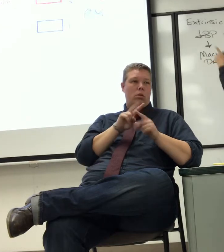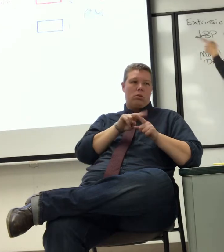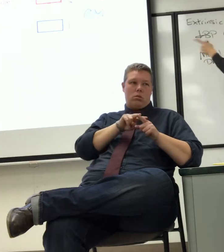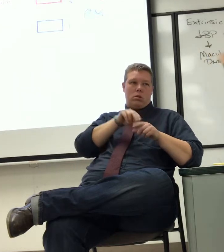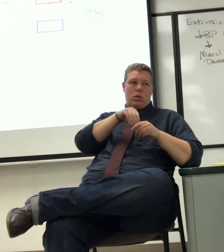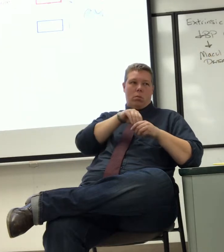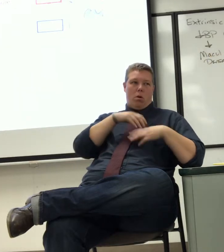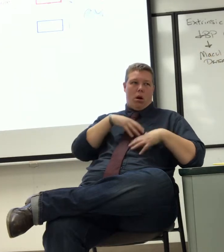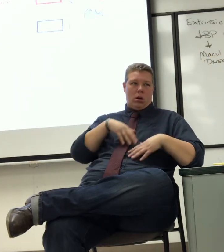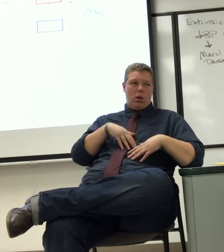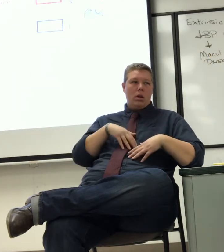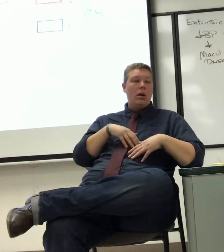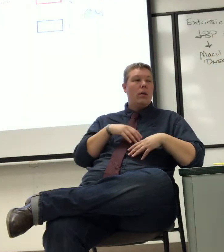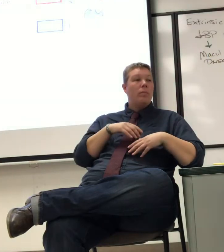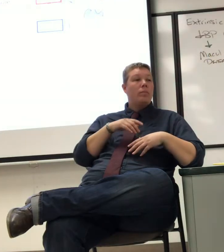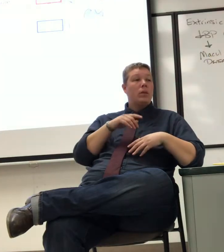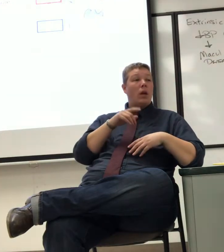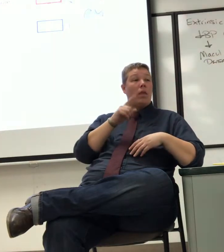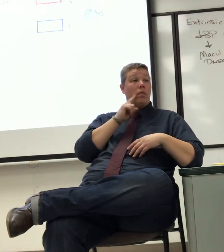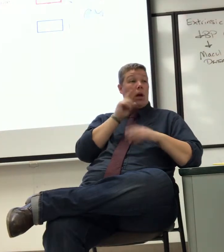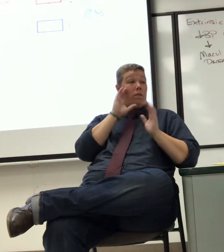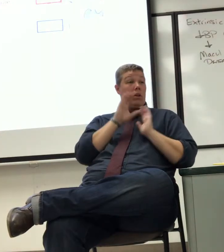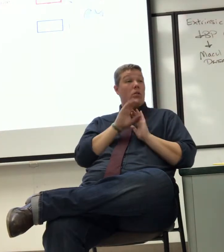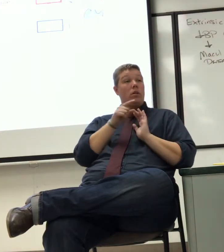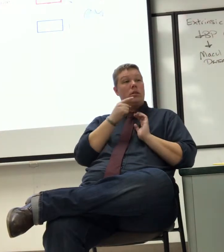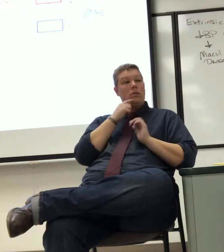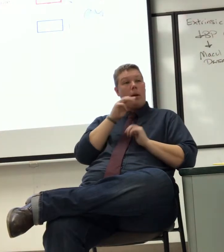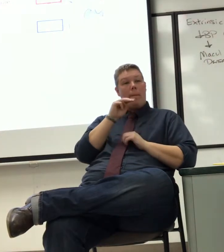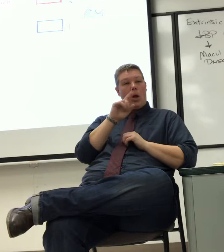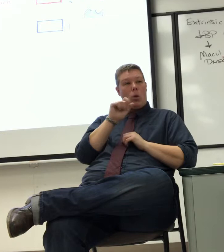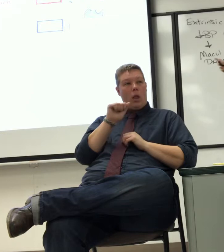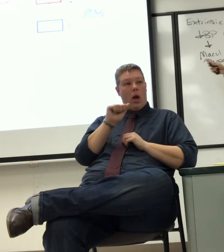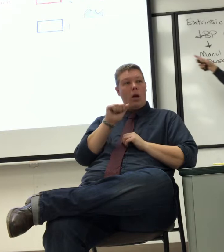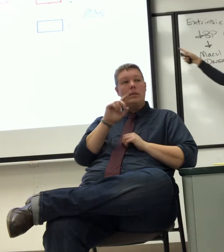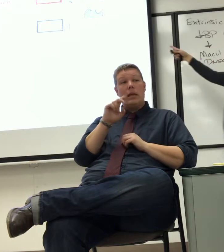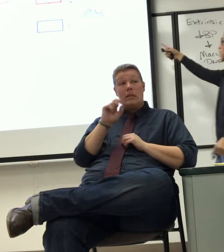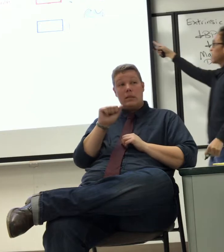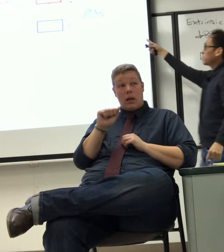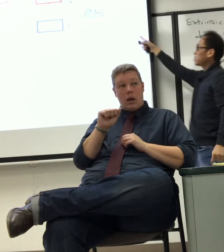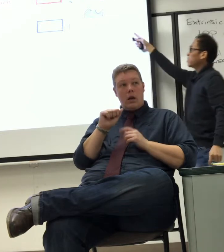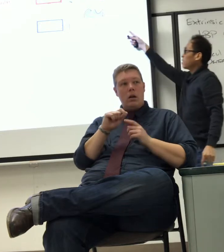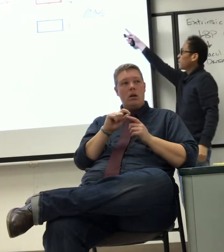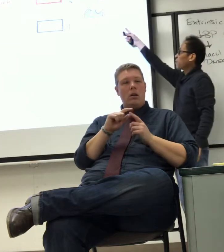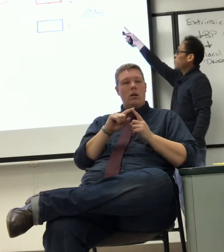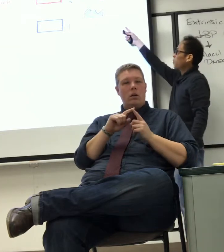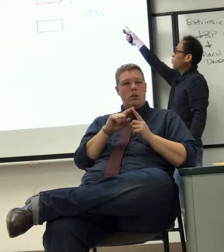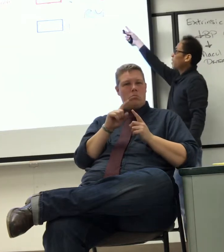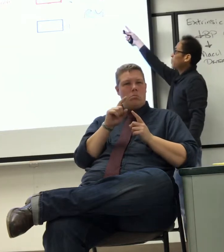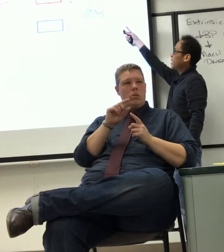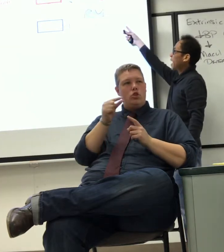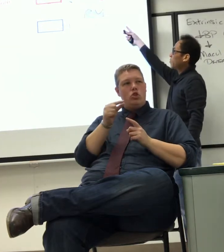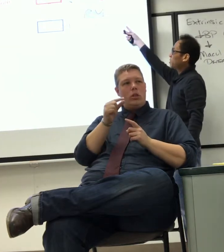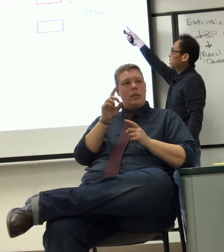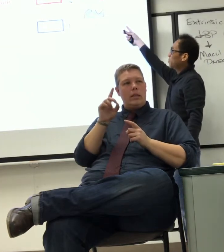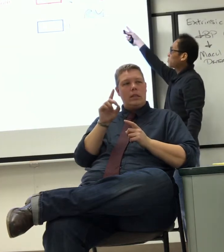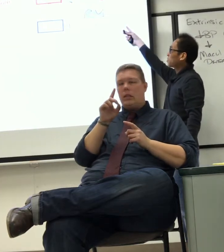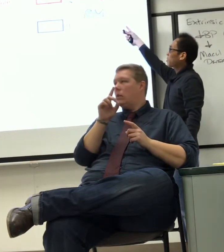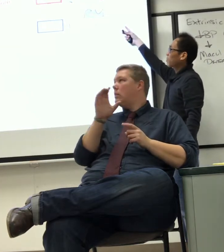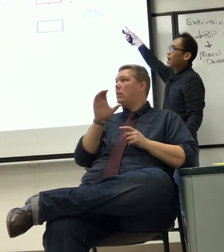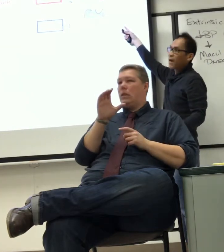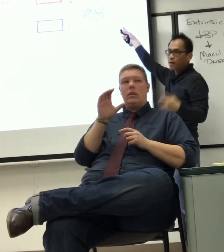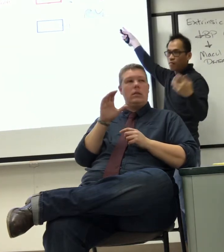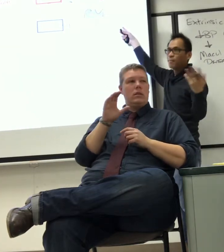And even this figure, they say macula densa osmoreceptors, the JG cells, they're more like